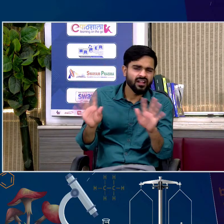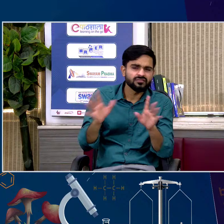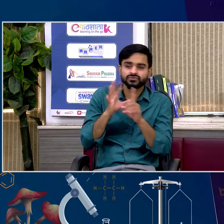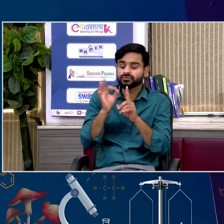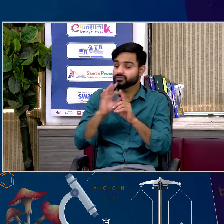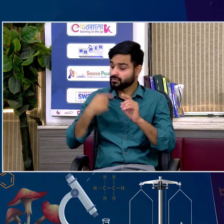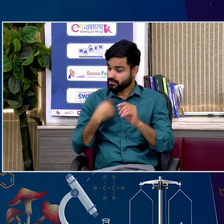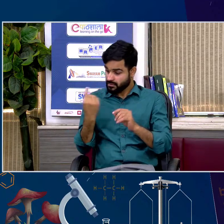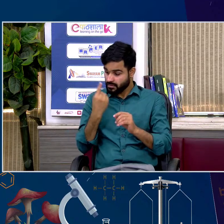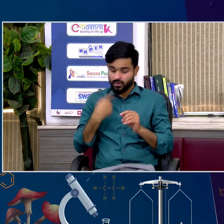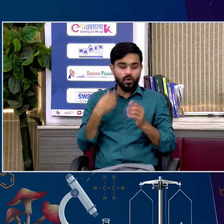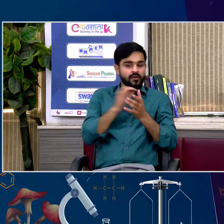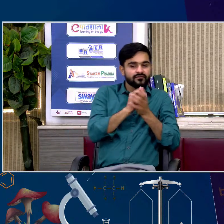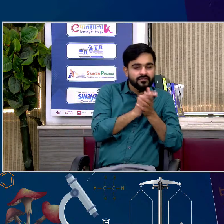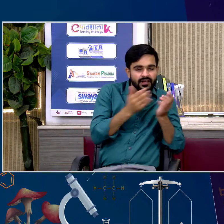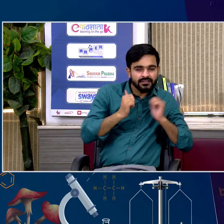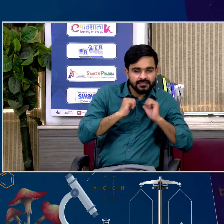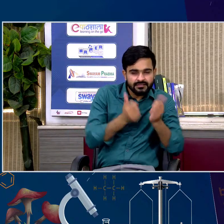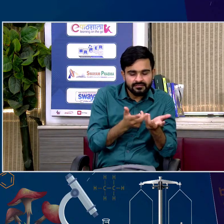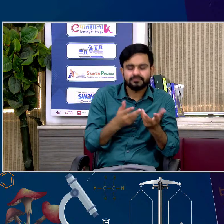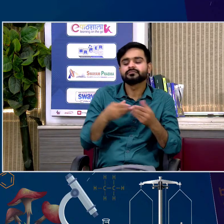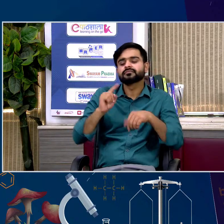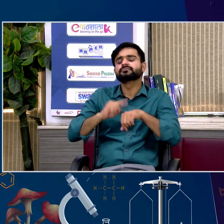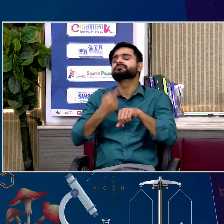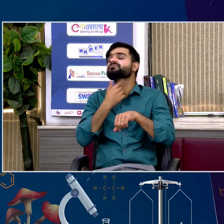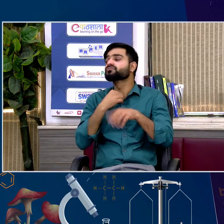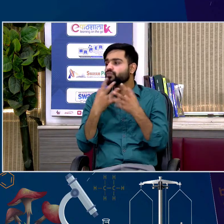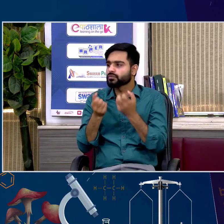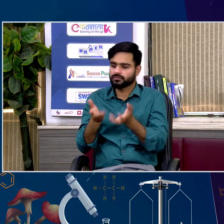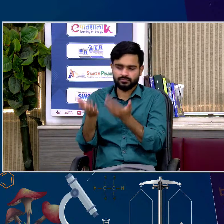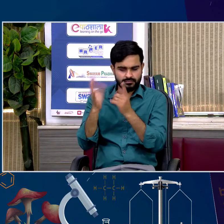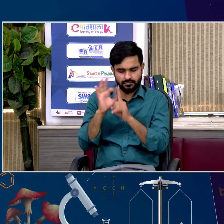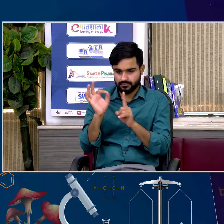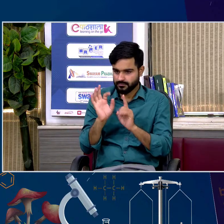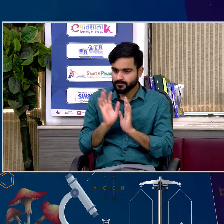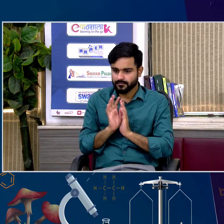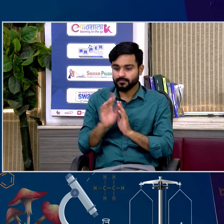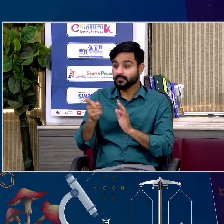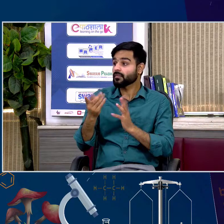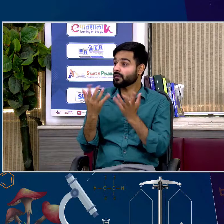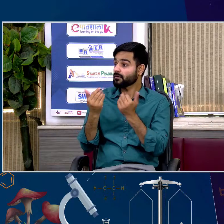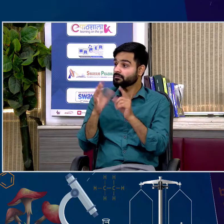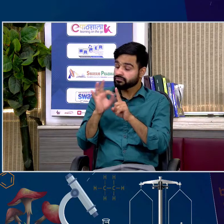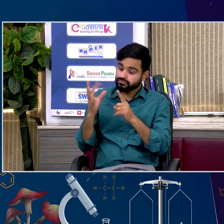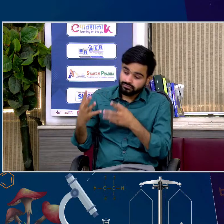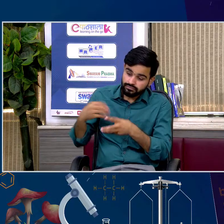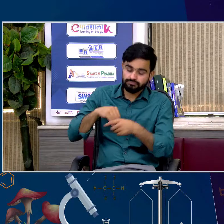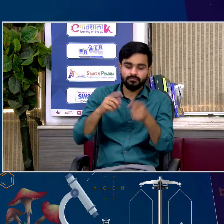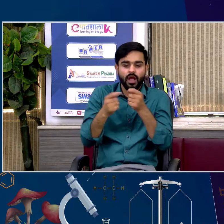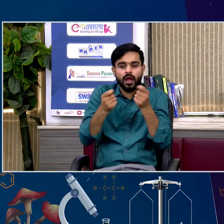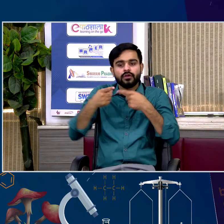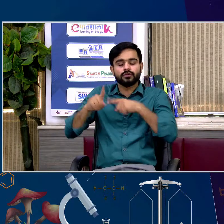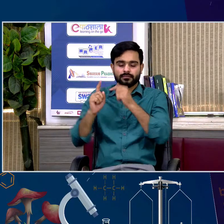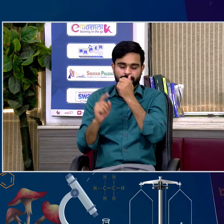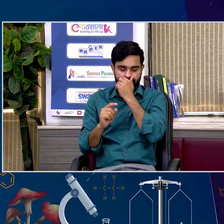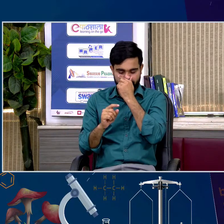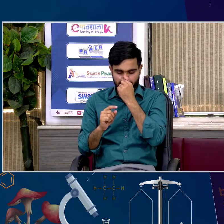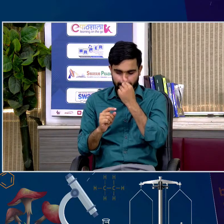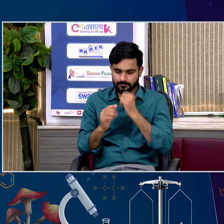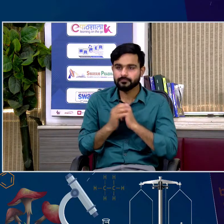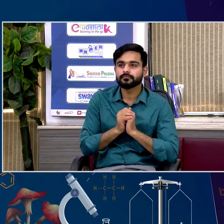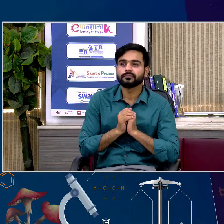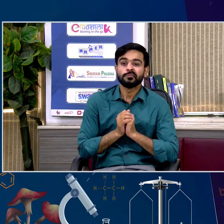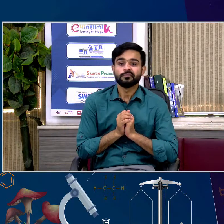want to sit with your peers? So give him choices. When you give him choices, he will be in control of his life. I would like